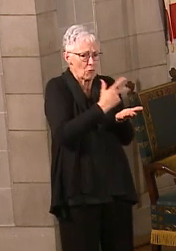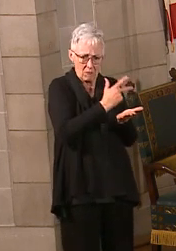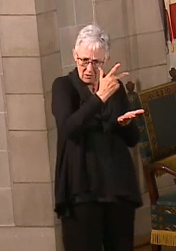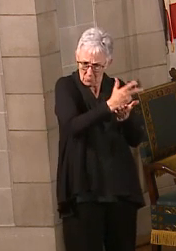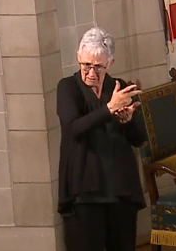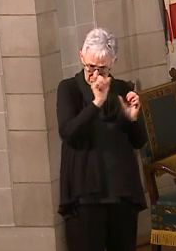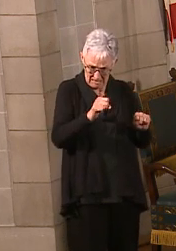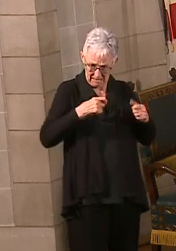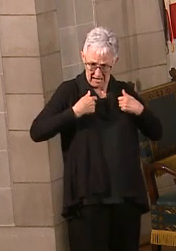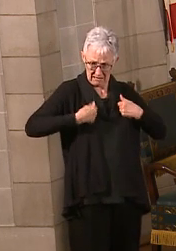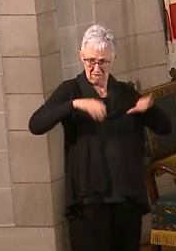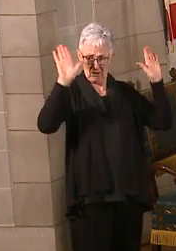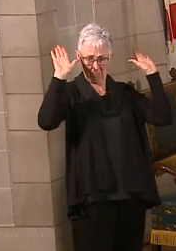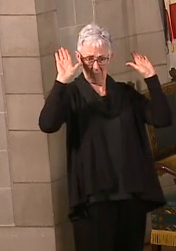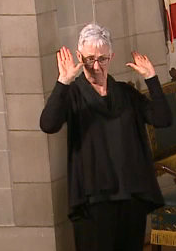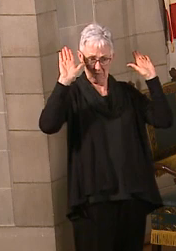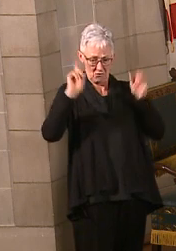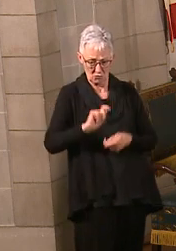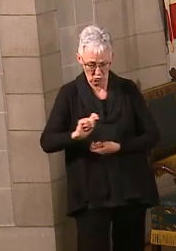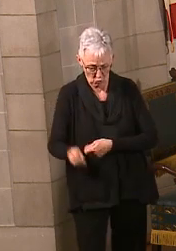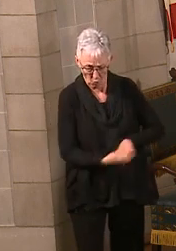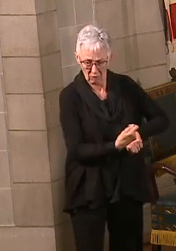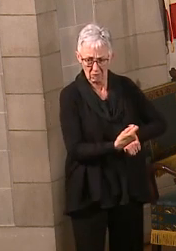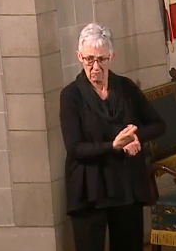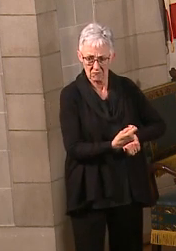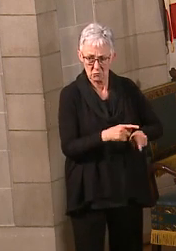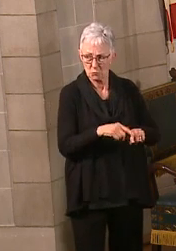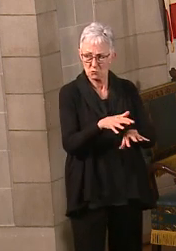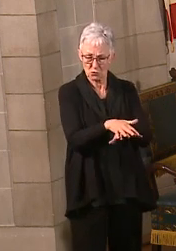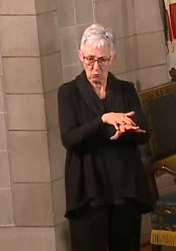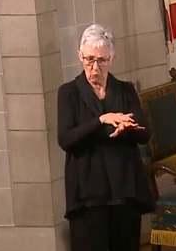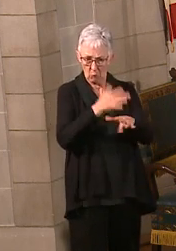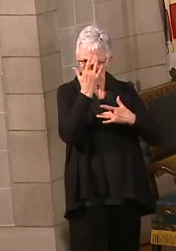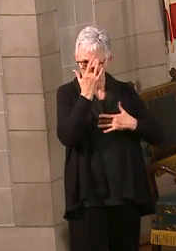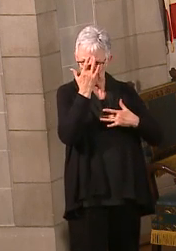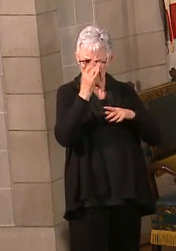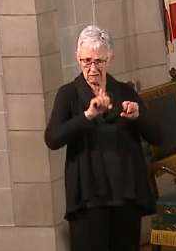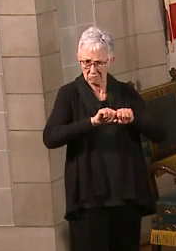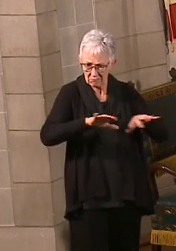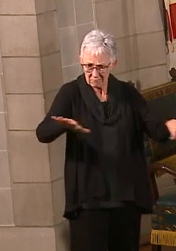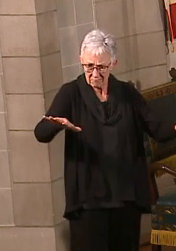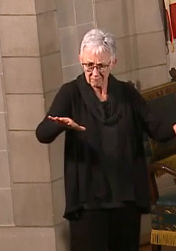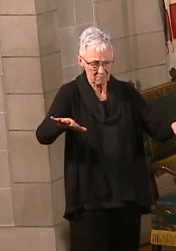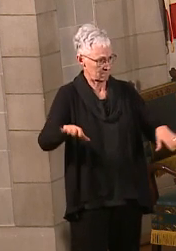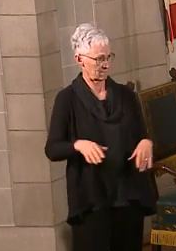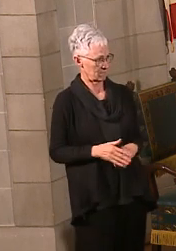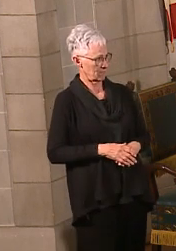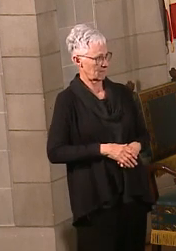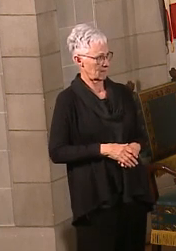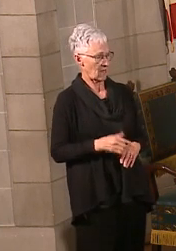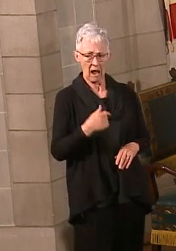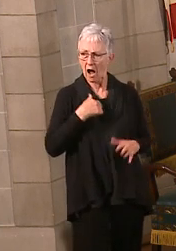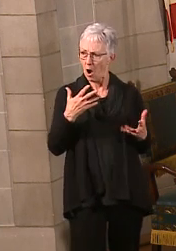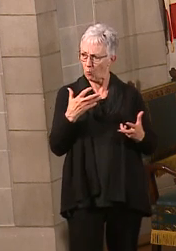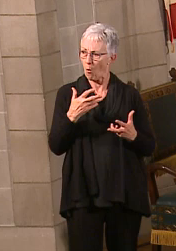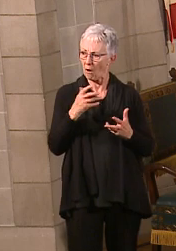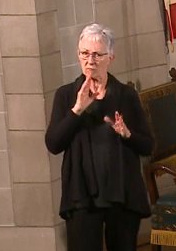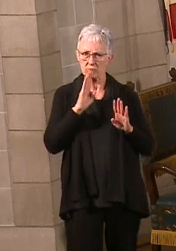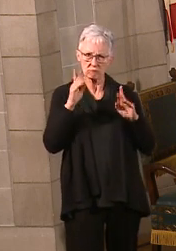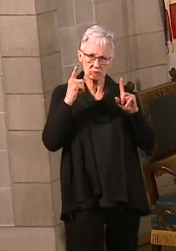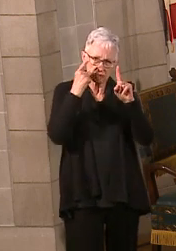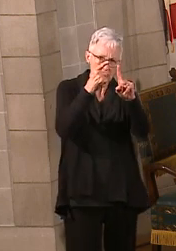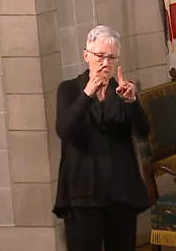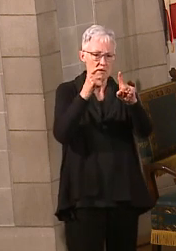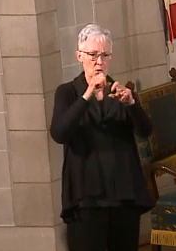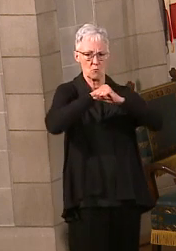spread of coronavirus here in our state? Can I give up my golf game or the other things that I want to do over the next 3 weeks to help protect the most vulnerable people here in our